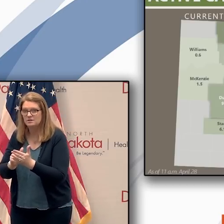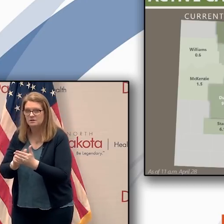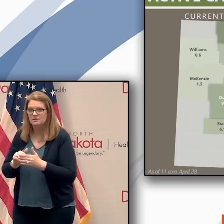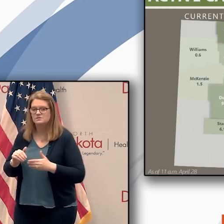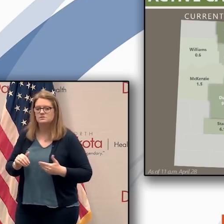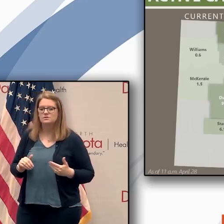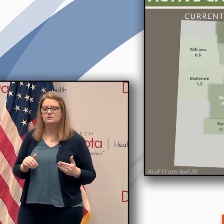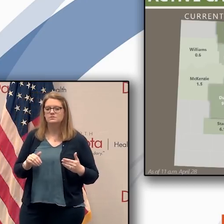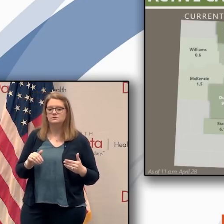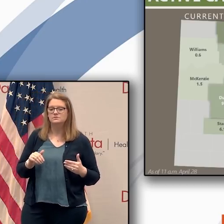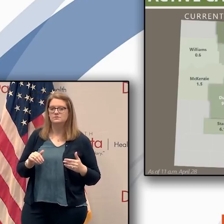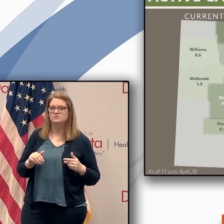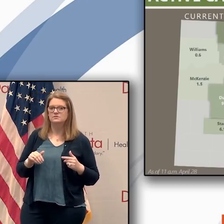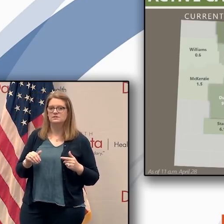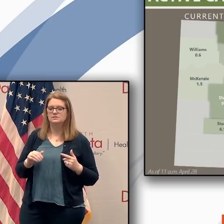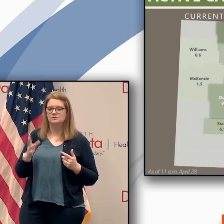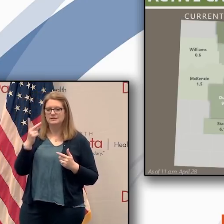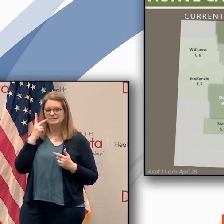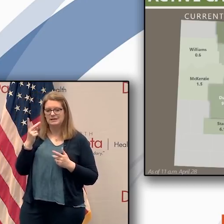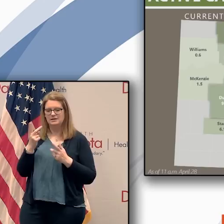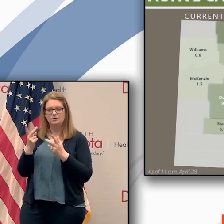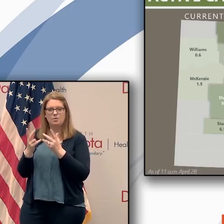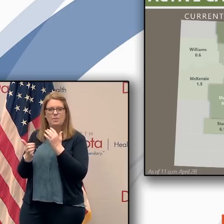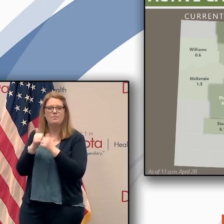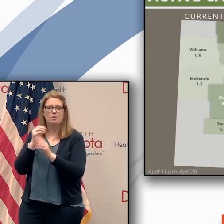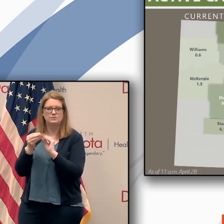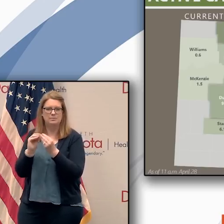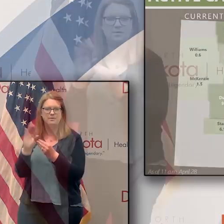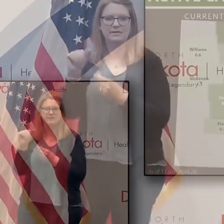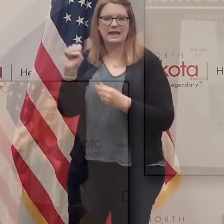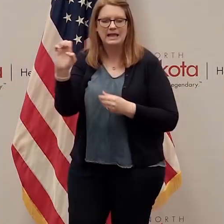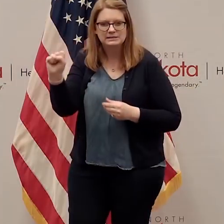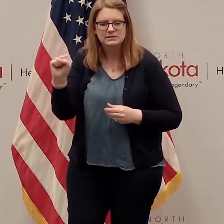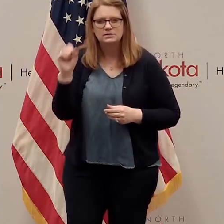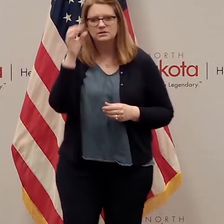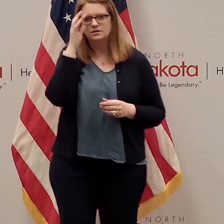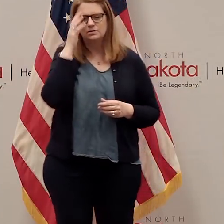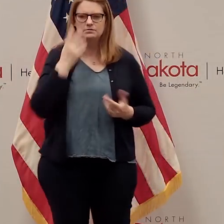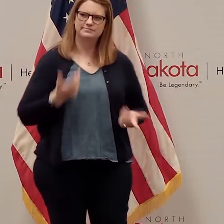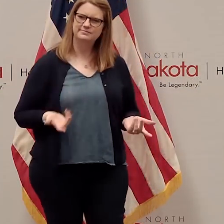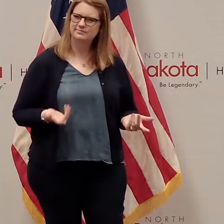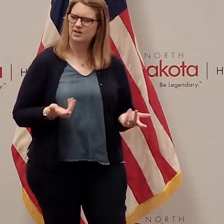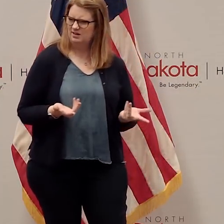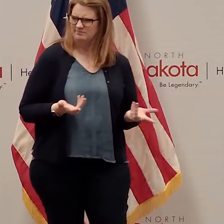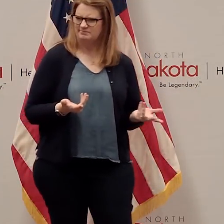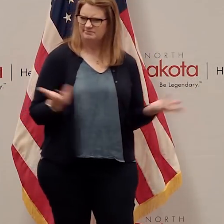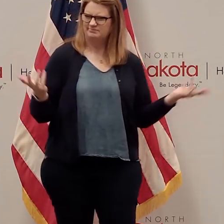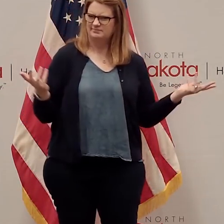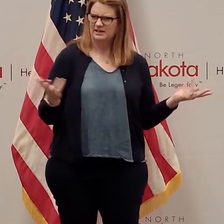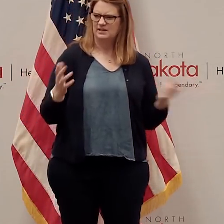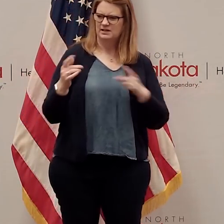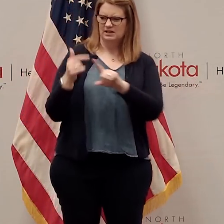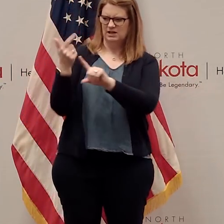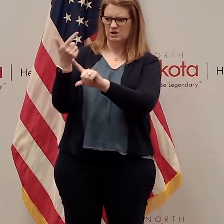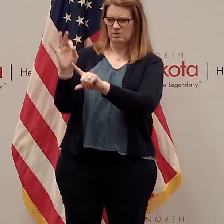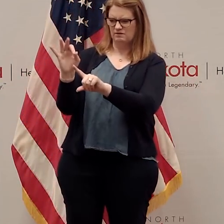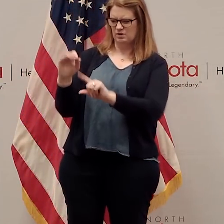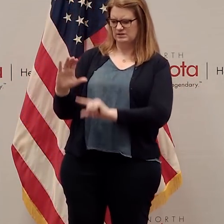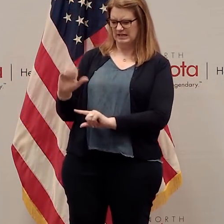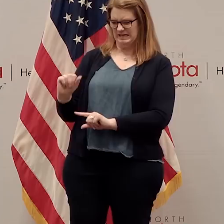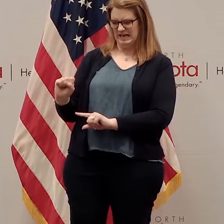we're seeing those concentrations. People might say, well, gee, you know, what about Grand Forks and